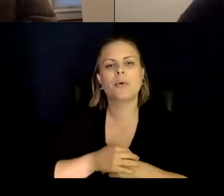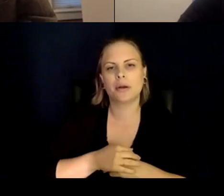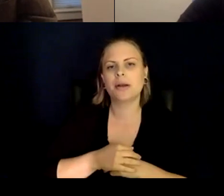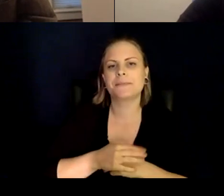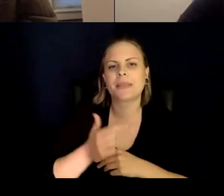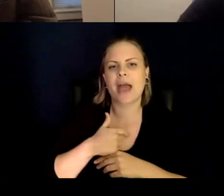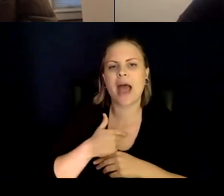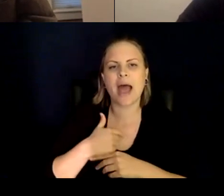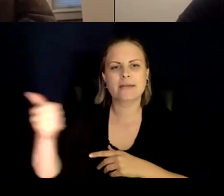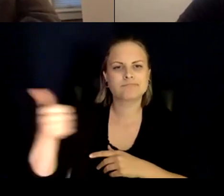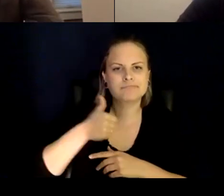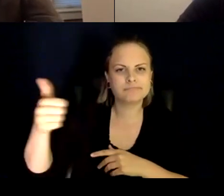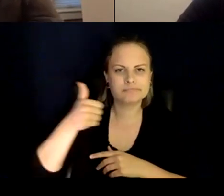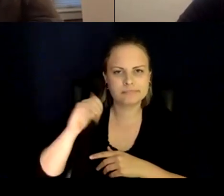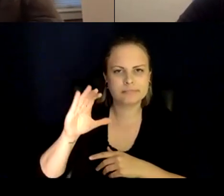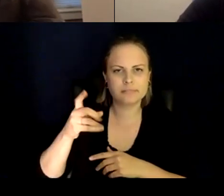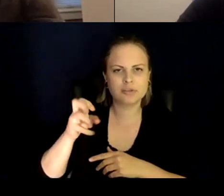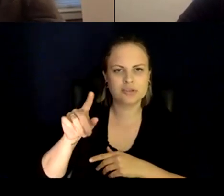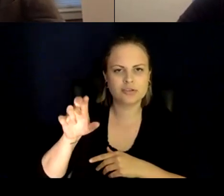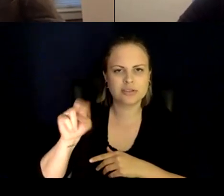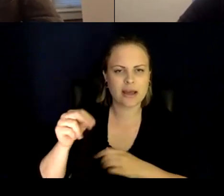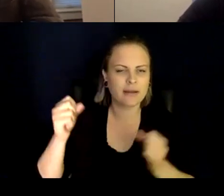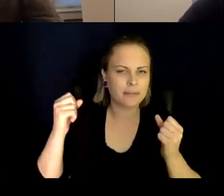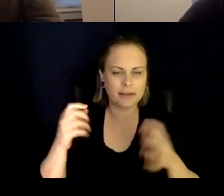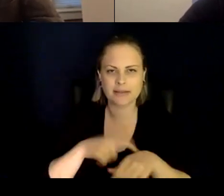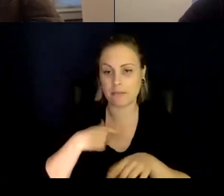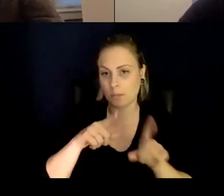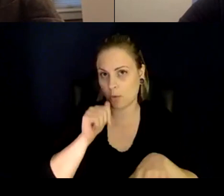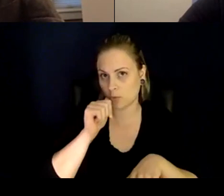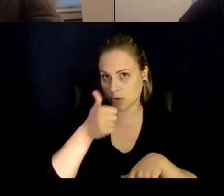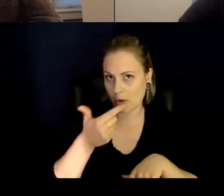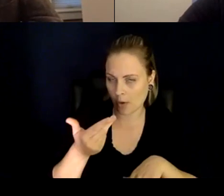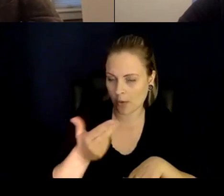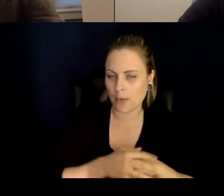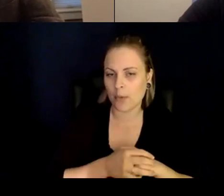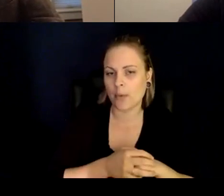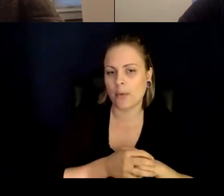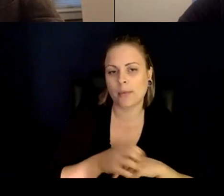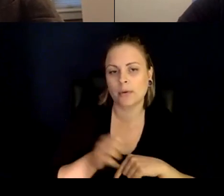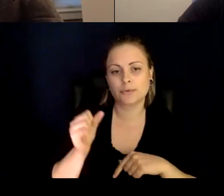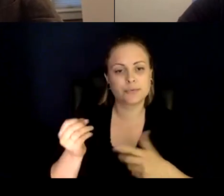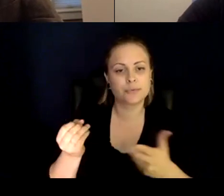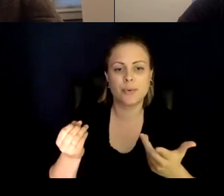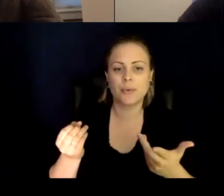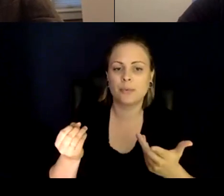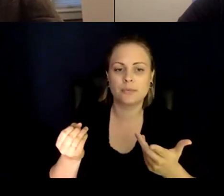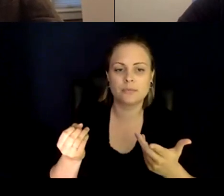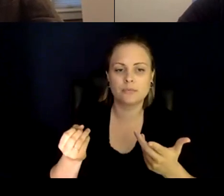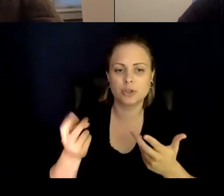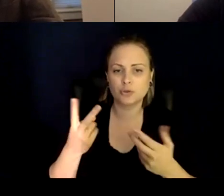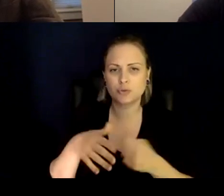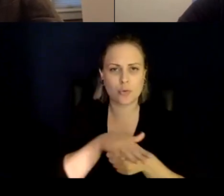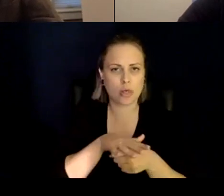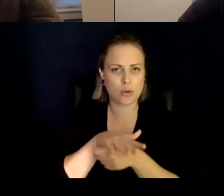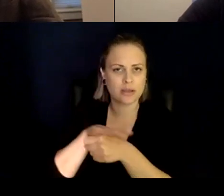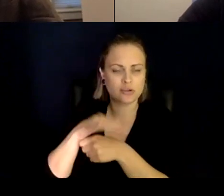I commute back to Chestertown several times. I'm going there tomorrow, in fact. So, I mean, there are two locales, and if you tell me